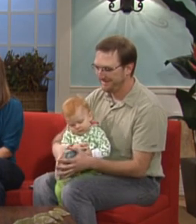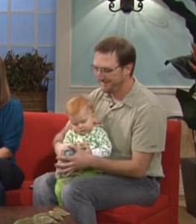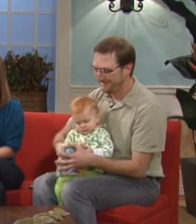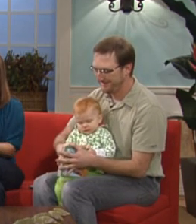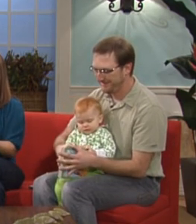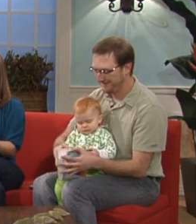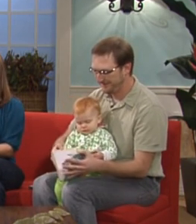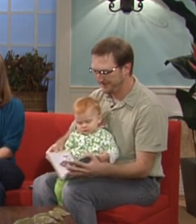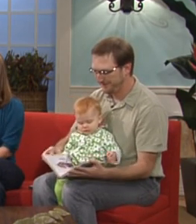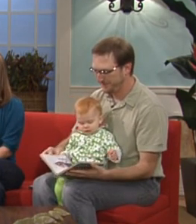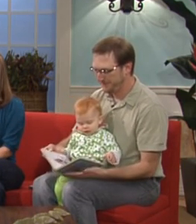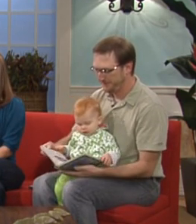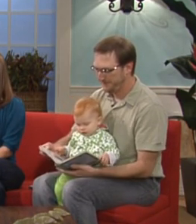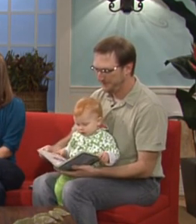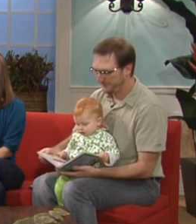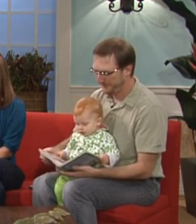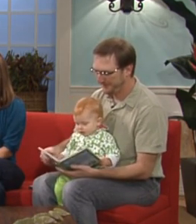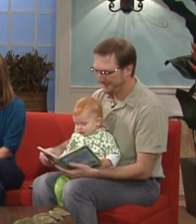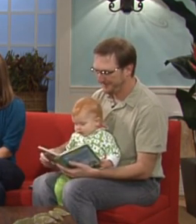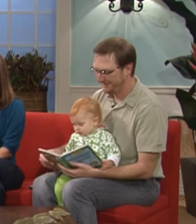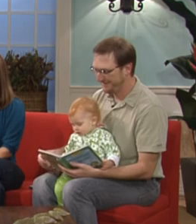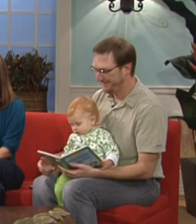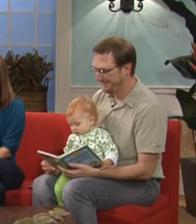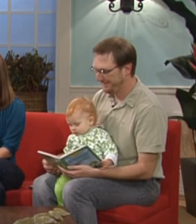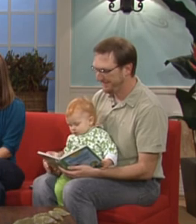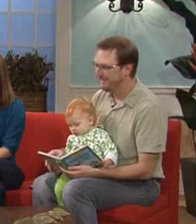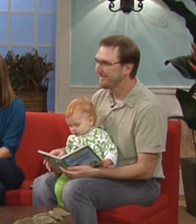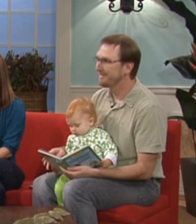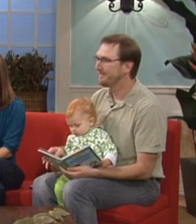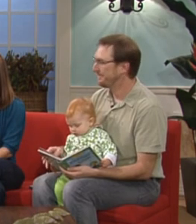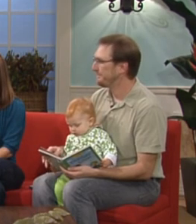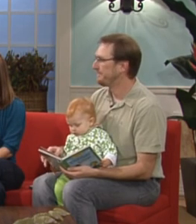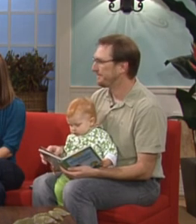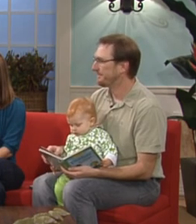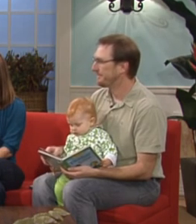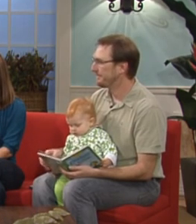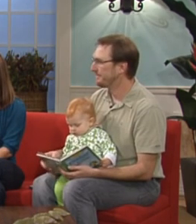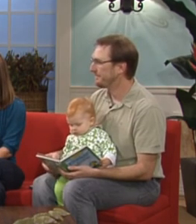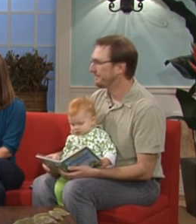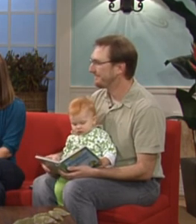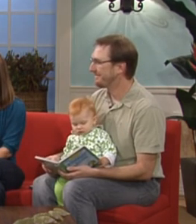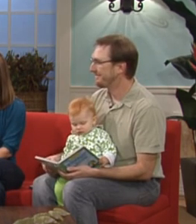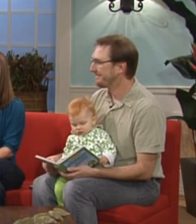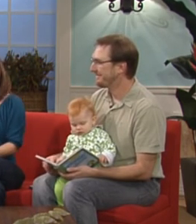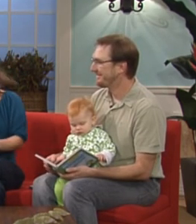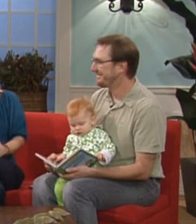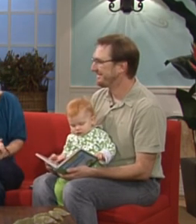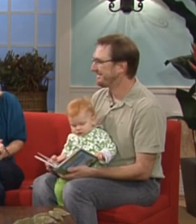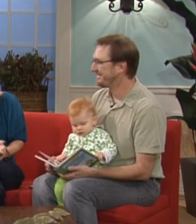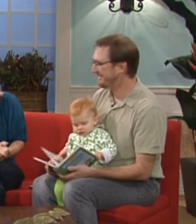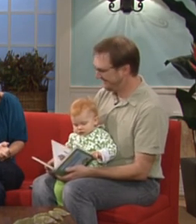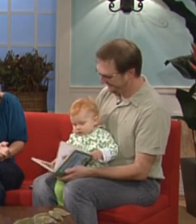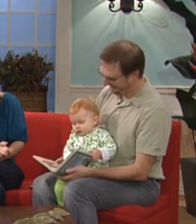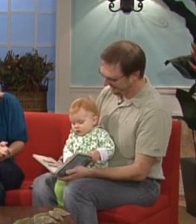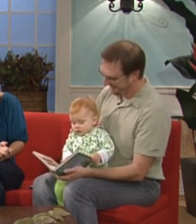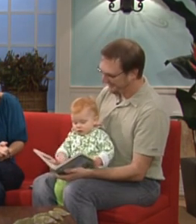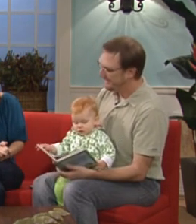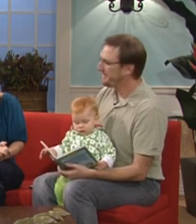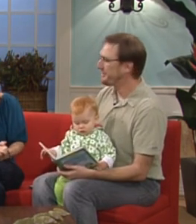and I thought, you know what? This is really important. This is something that we can share. I love it. Rachel Coleman, thank you. Ben, of course, thanks.